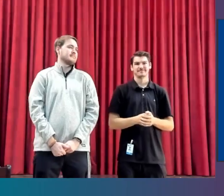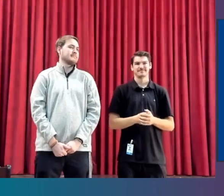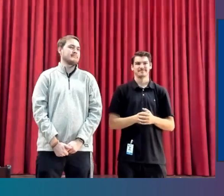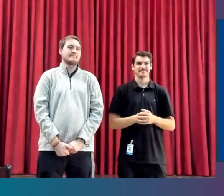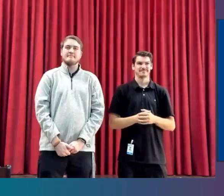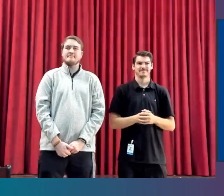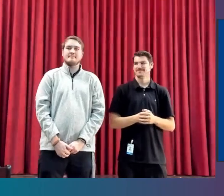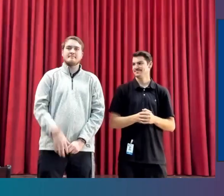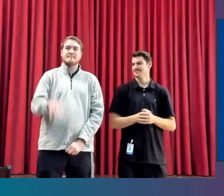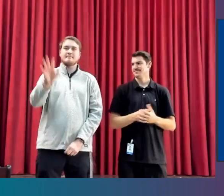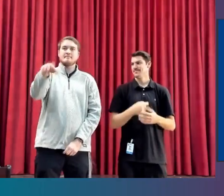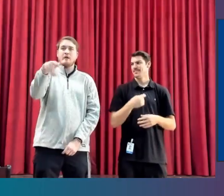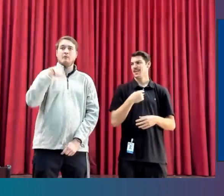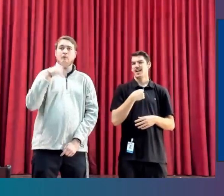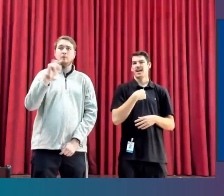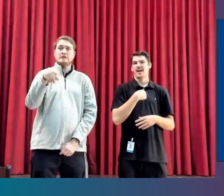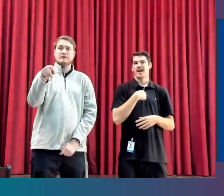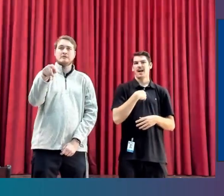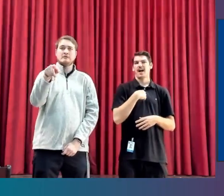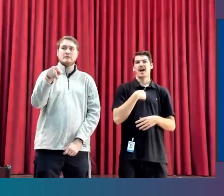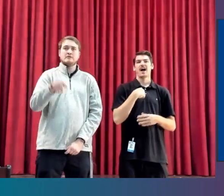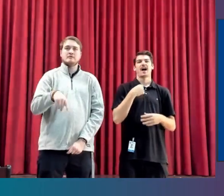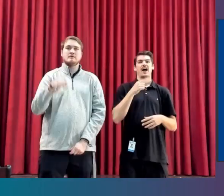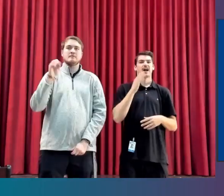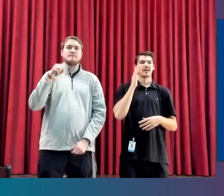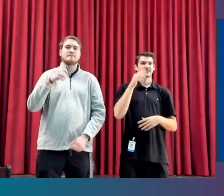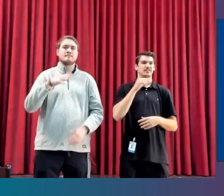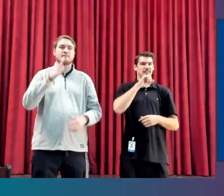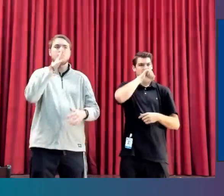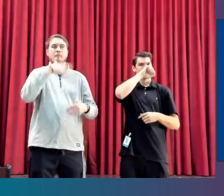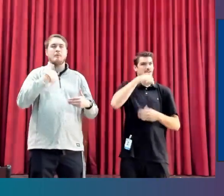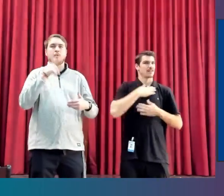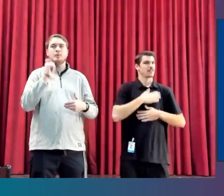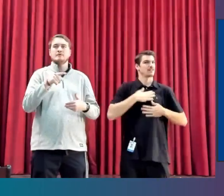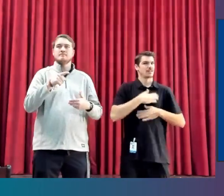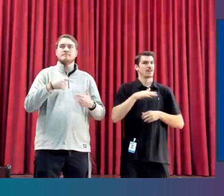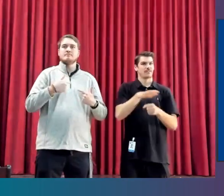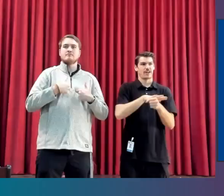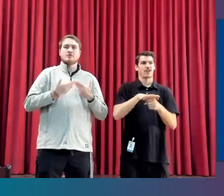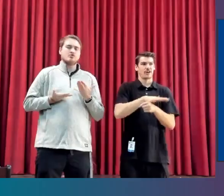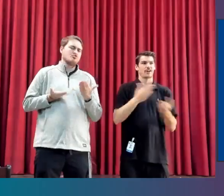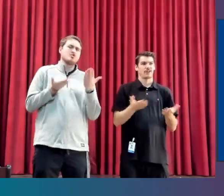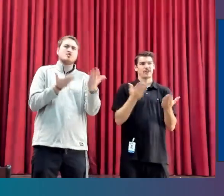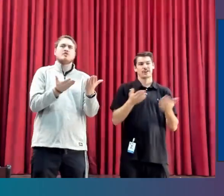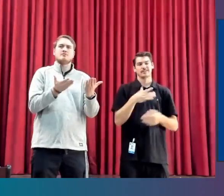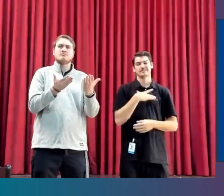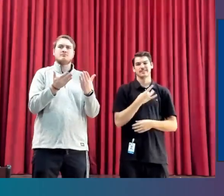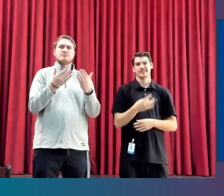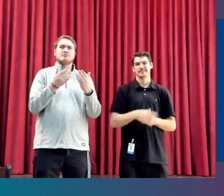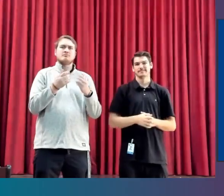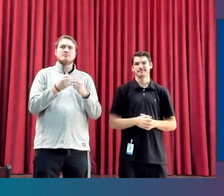us out. That's awesome. I have to say I love the area here though, it's so nice.